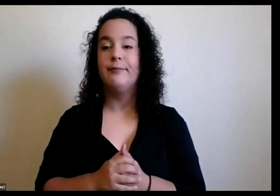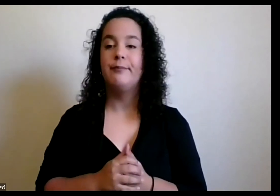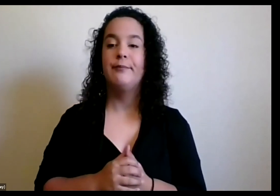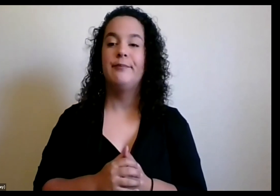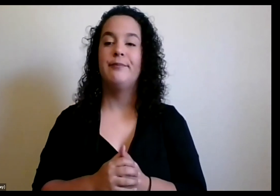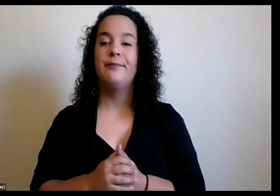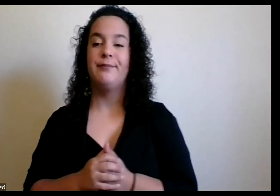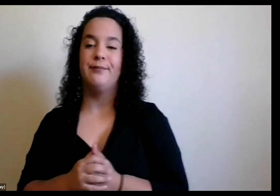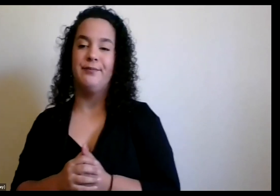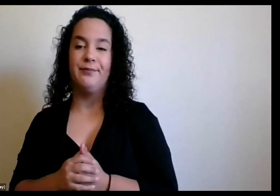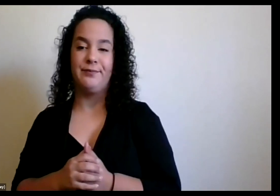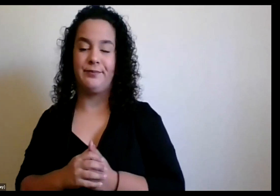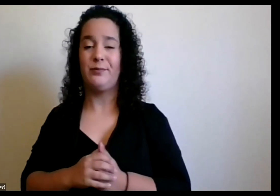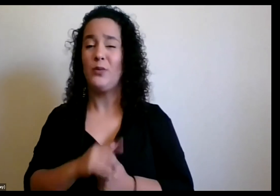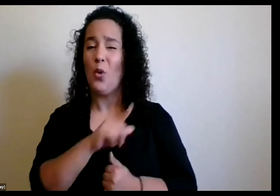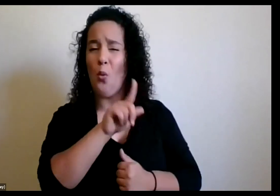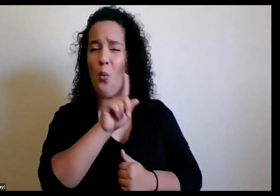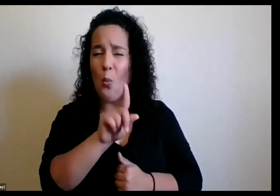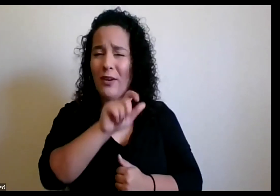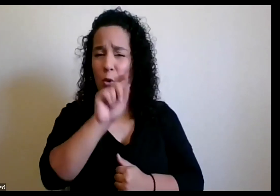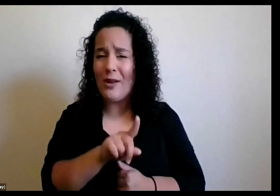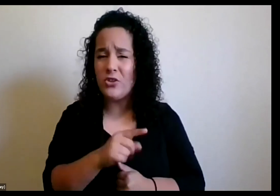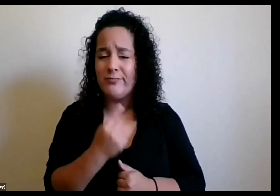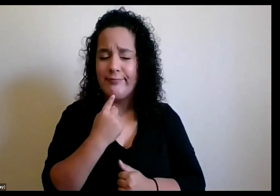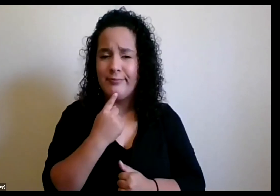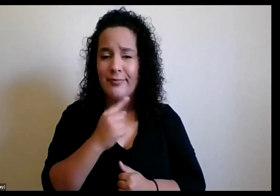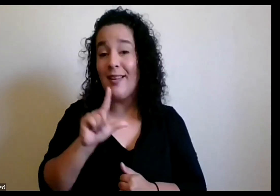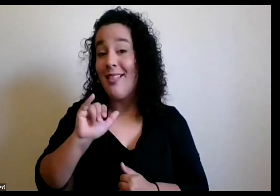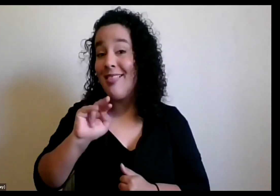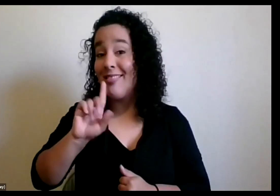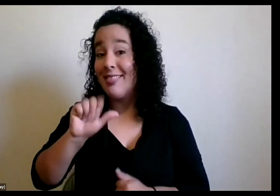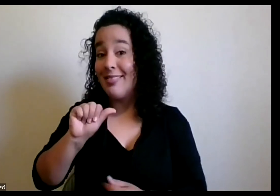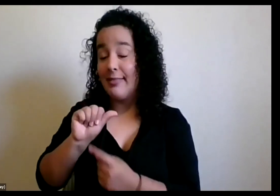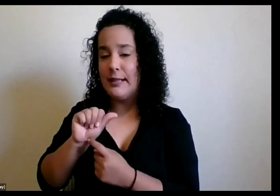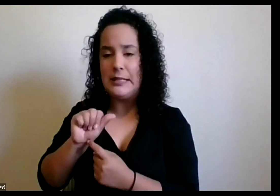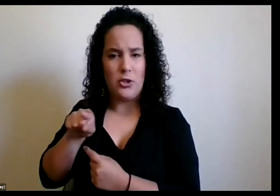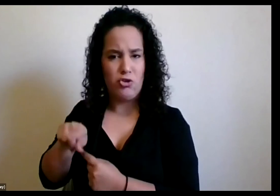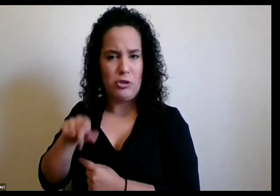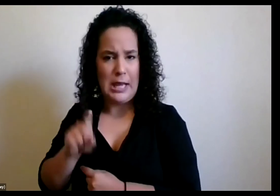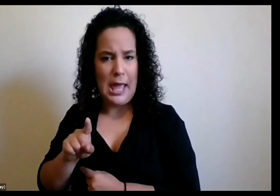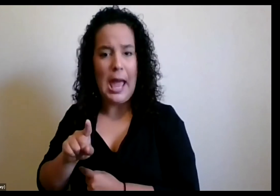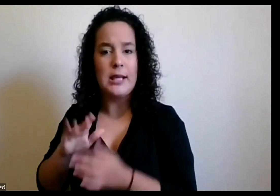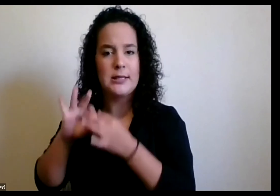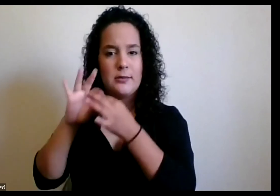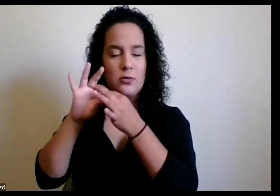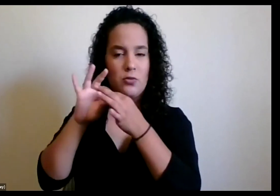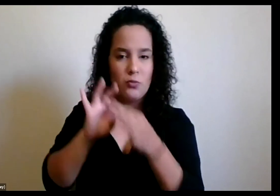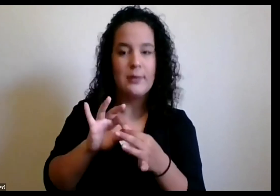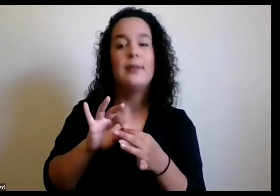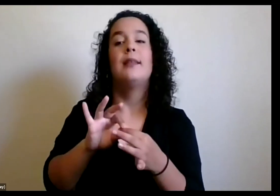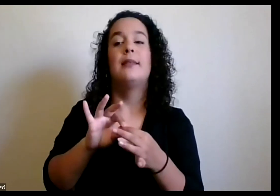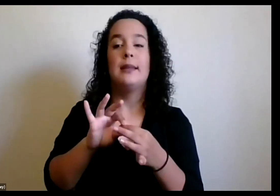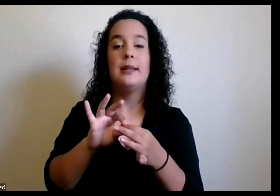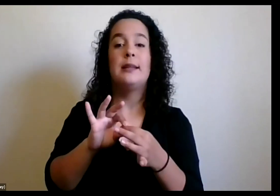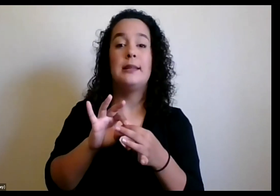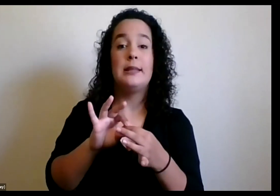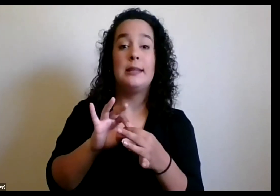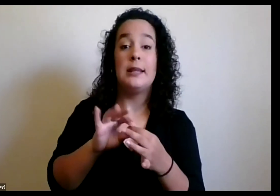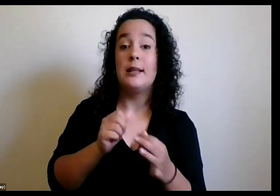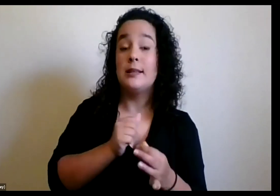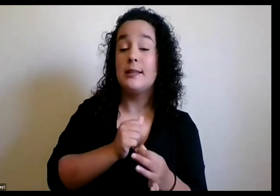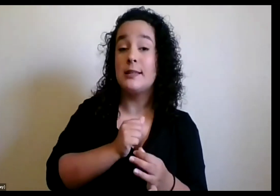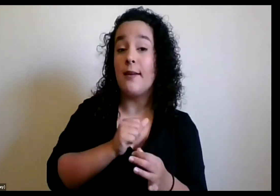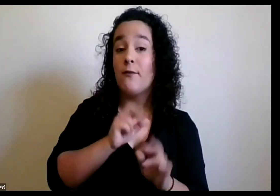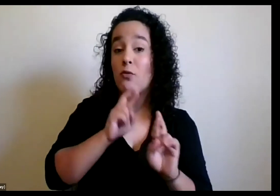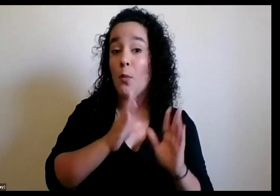things. So one question, Melinda Mountjoy just asked this question about self-reporting. Is this data self-reported or not? And she